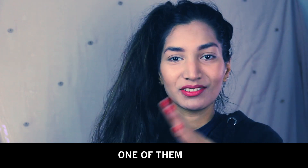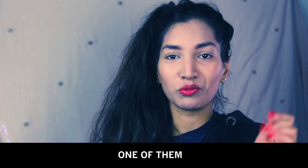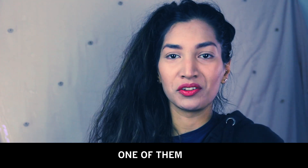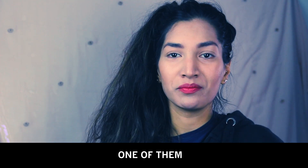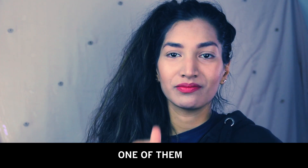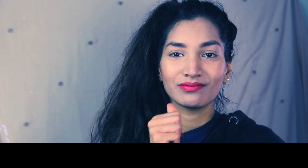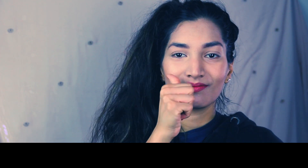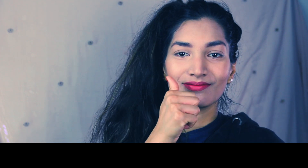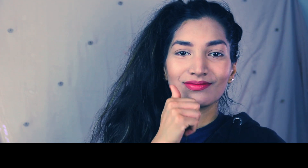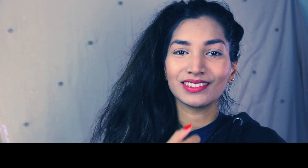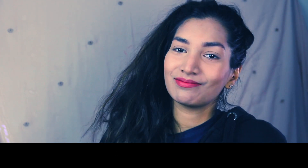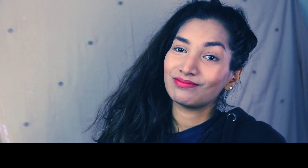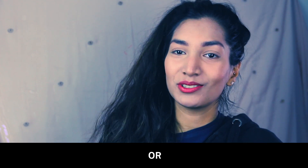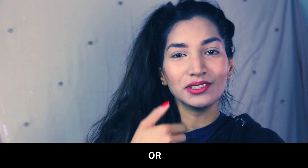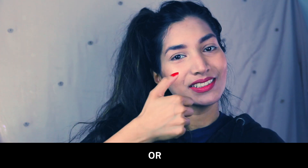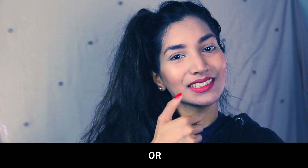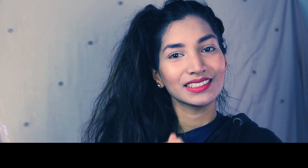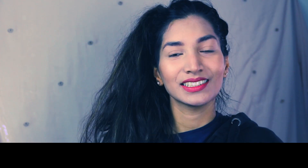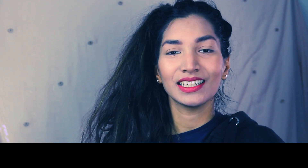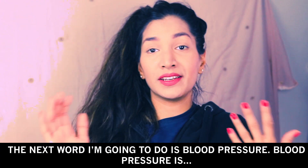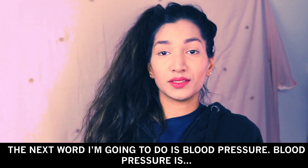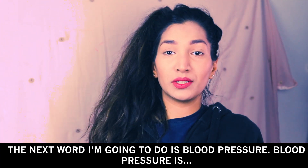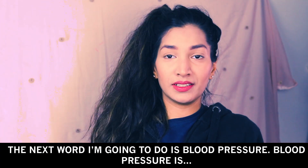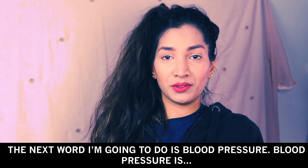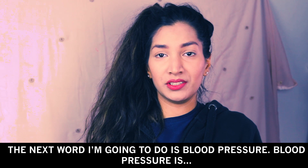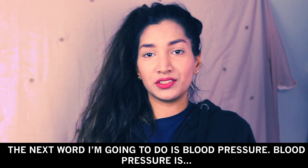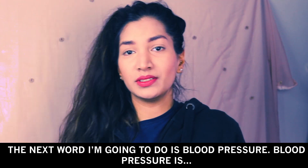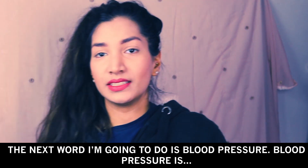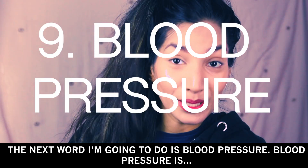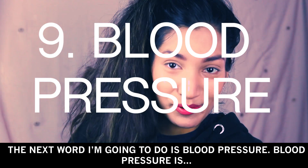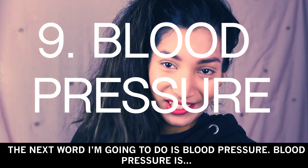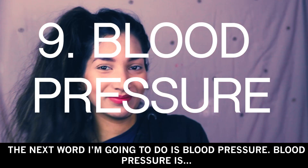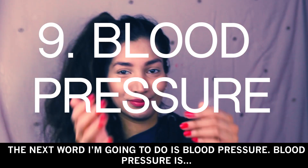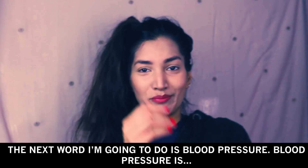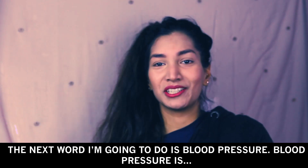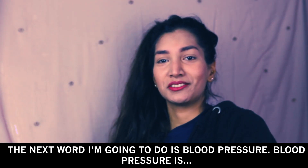one of them. Well, the next word that I'm going to do is blood pressure. Blood pressure is,